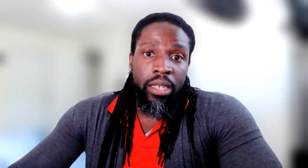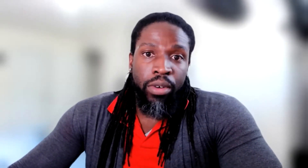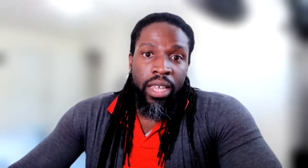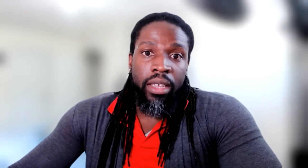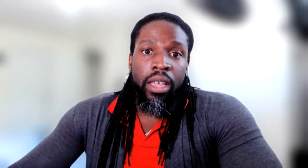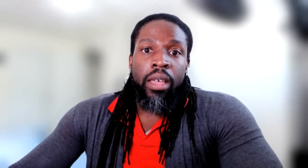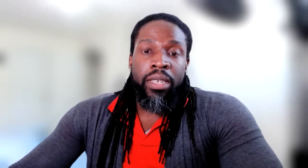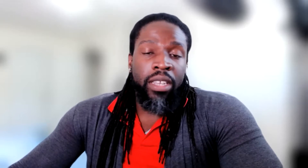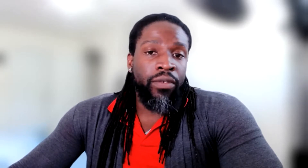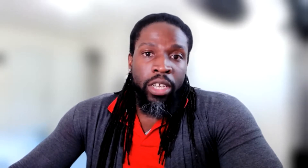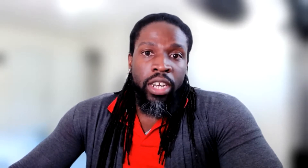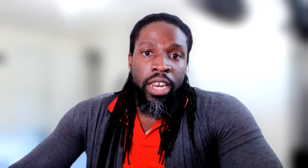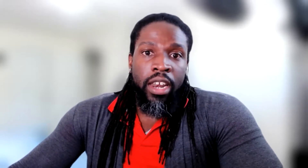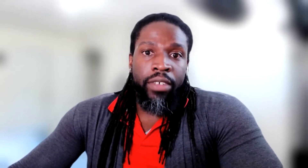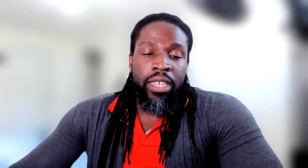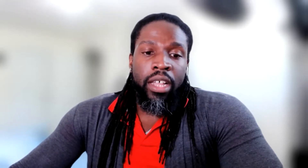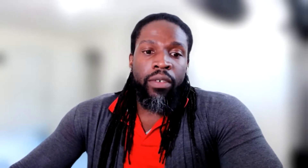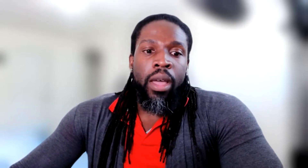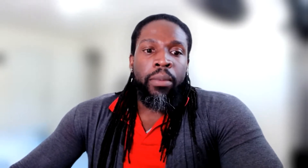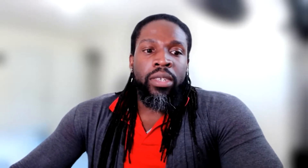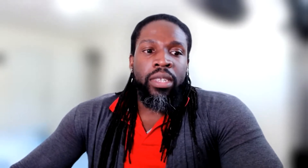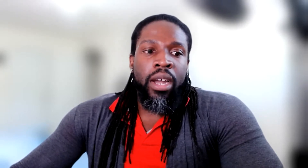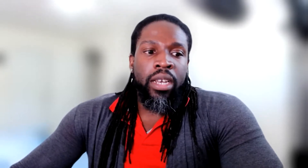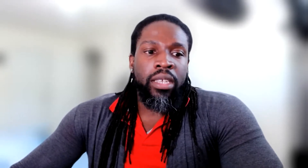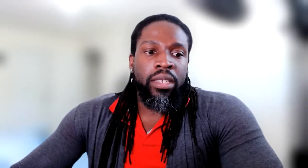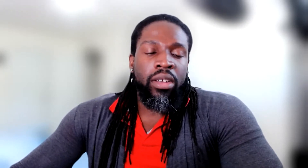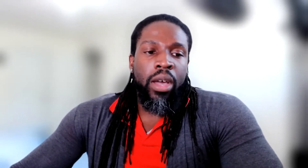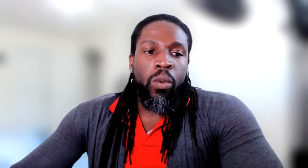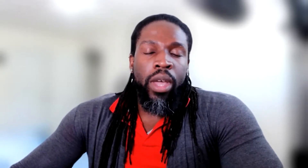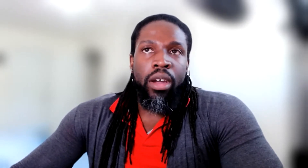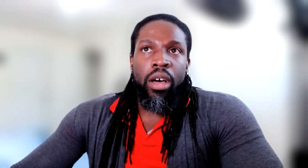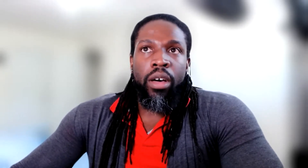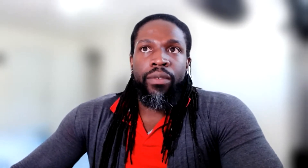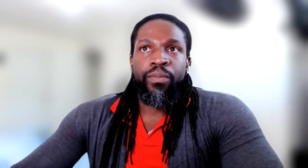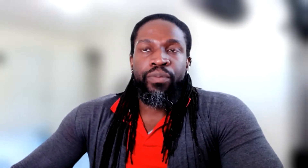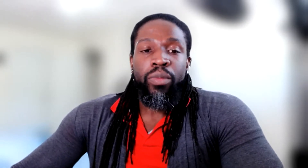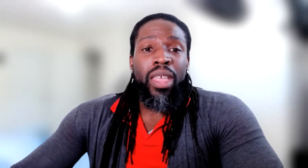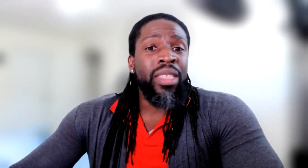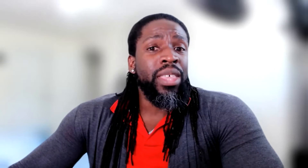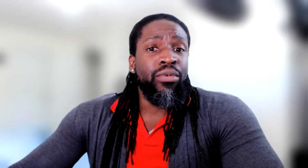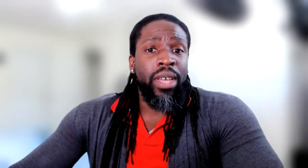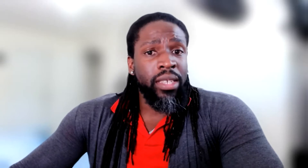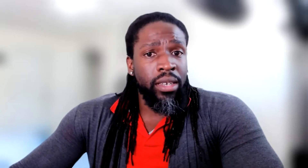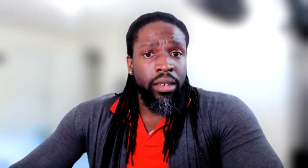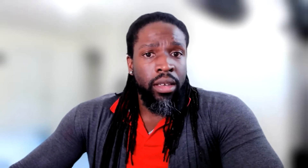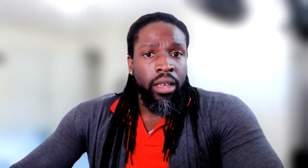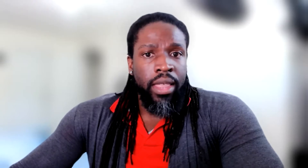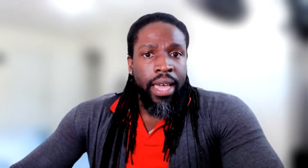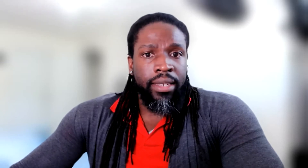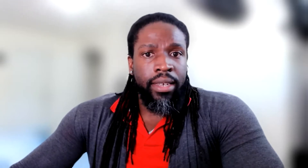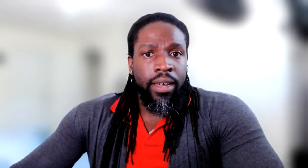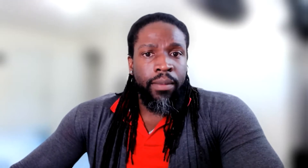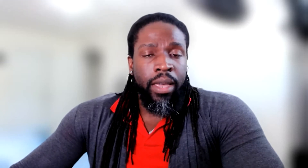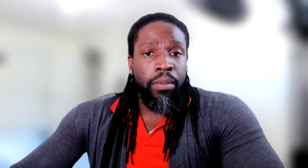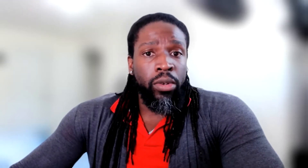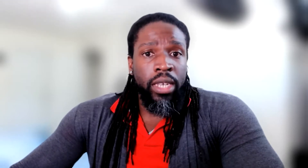that is spreading, misinformation in and of itself, persons aren't necessarily aware of the risk